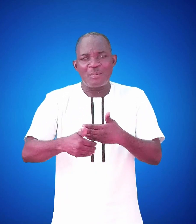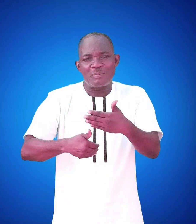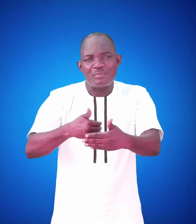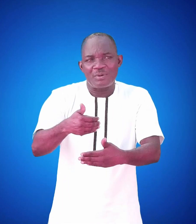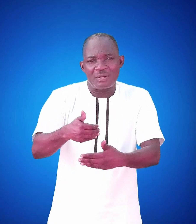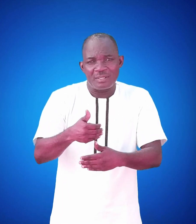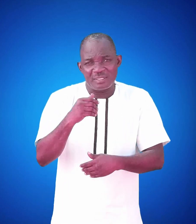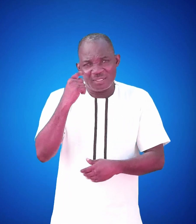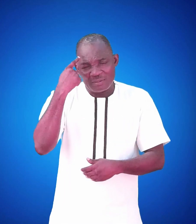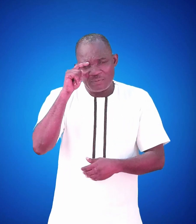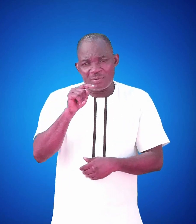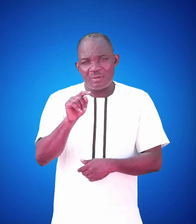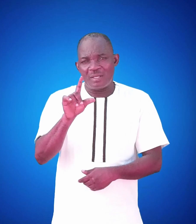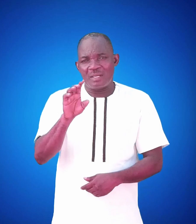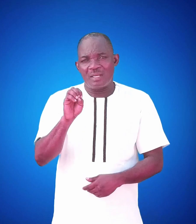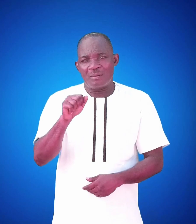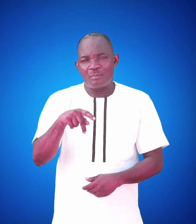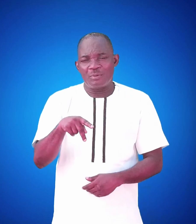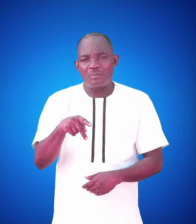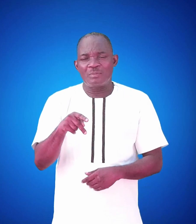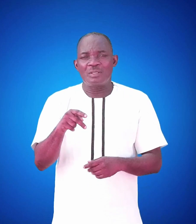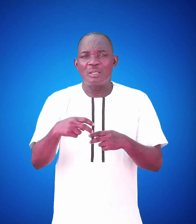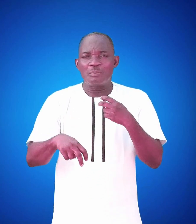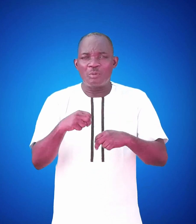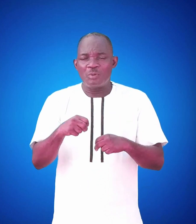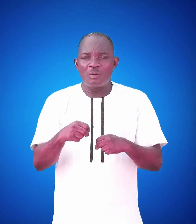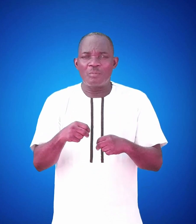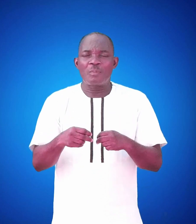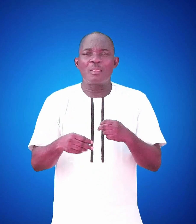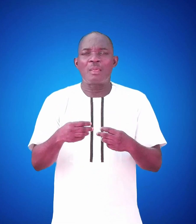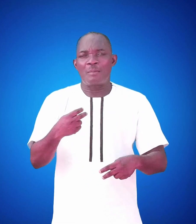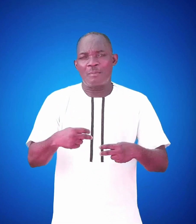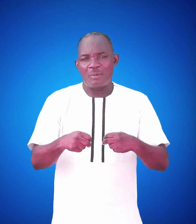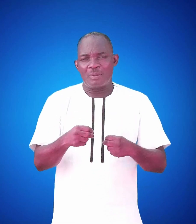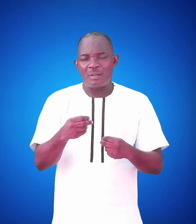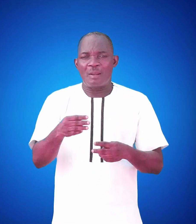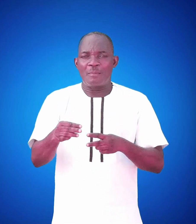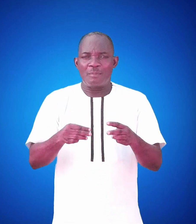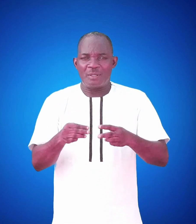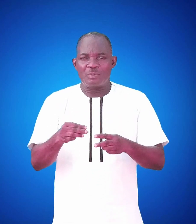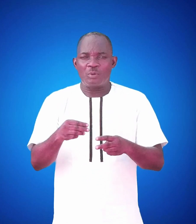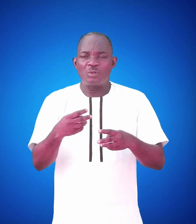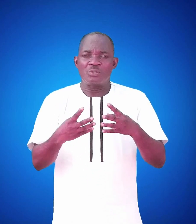Processes for LEAP case management.